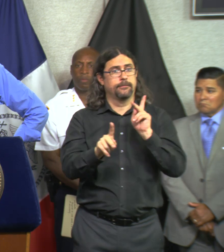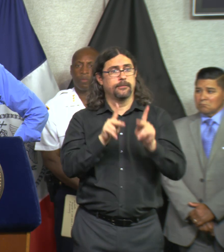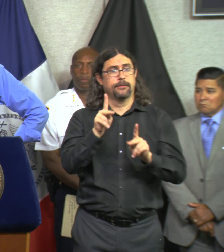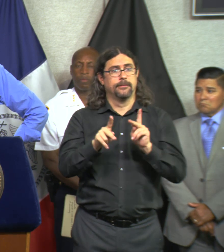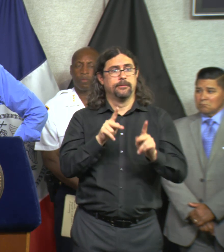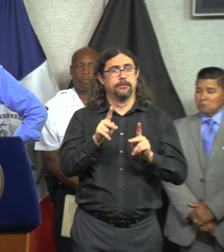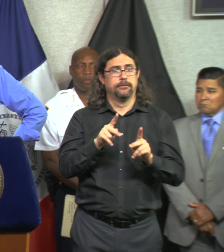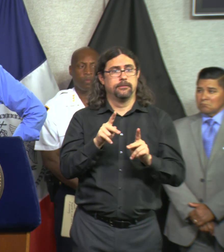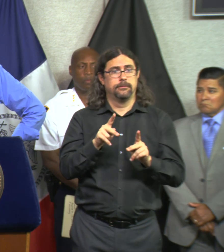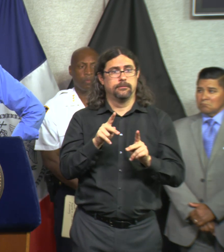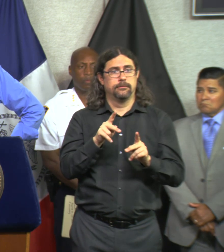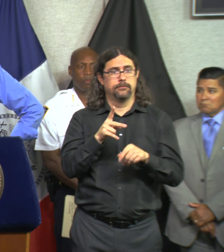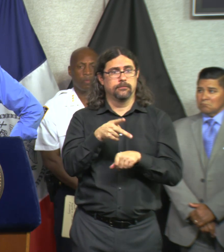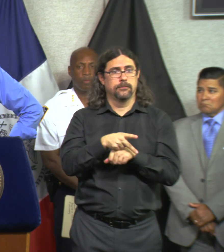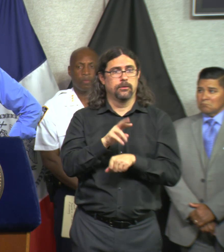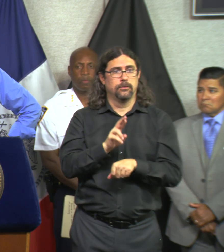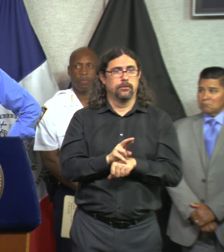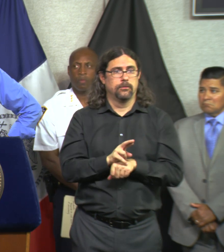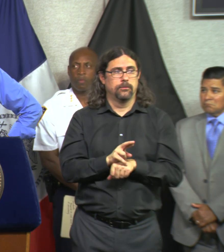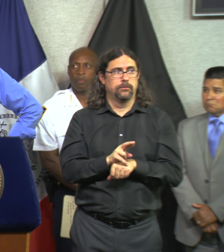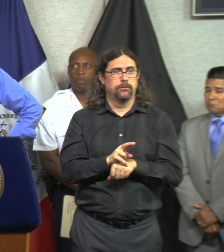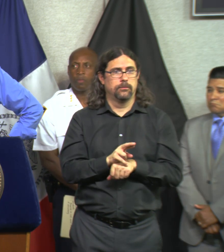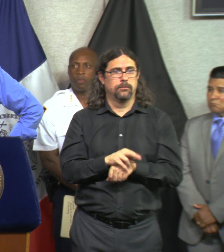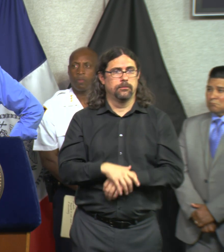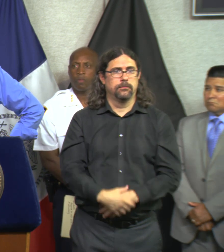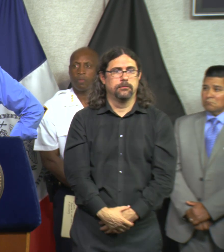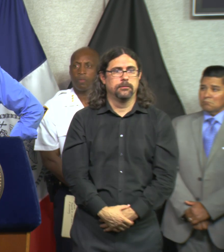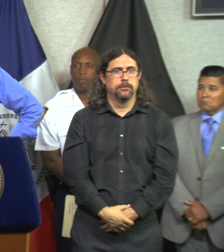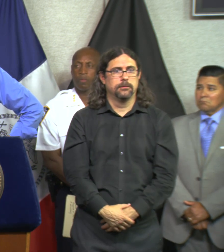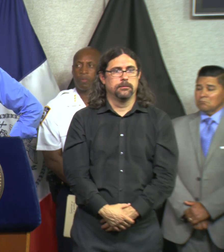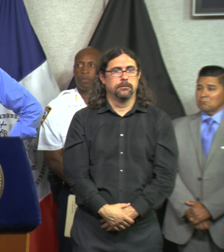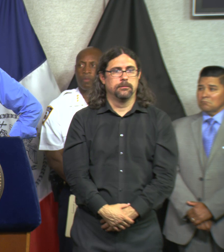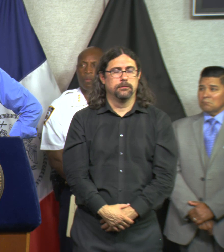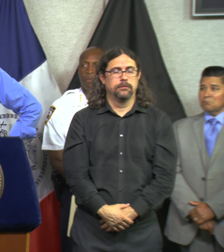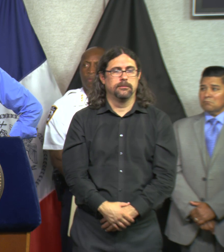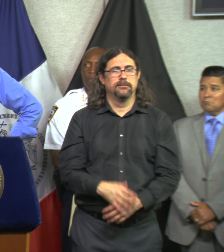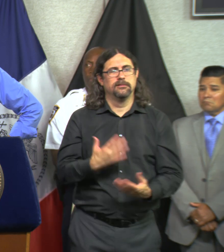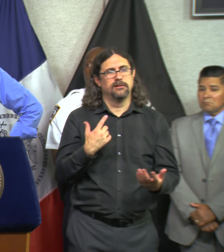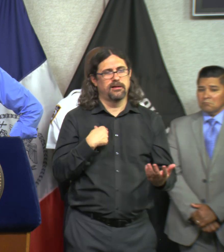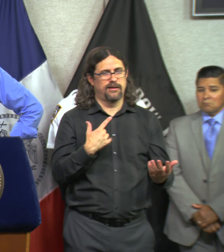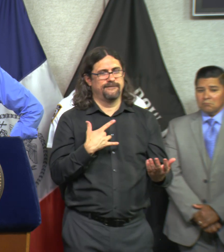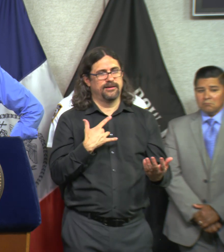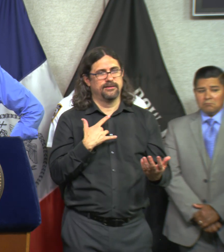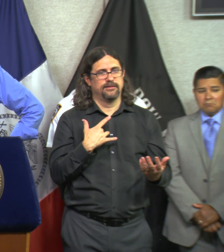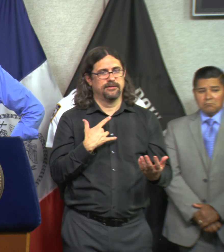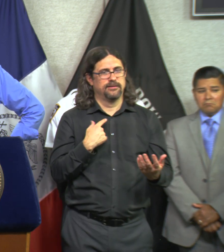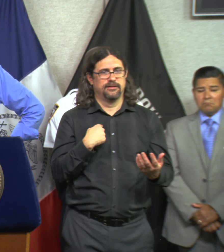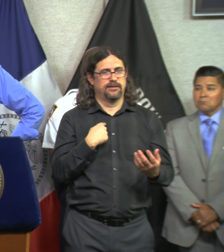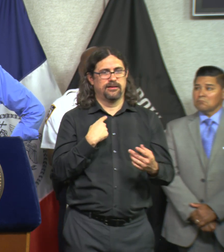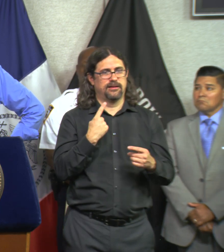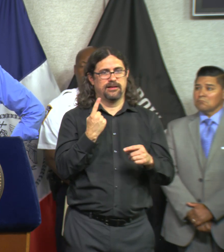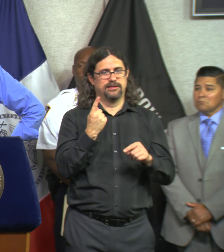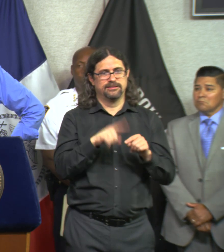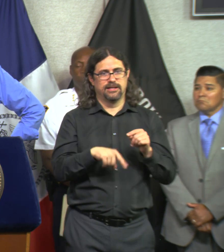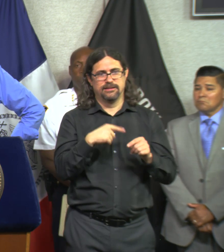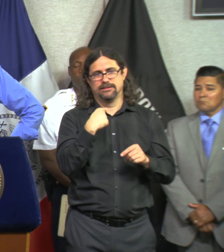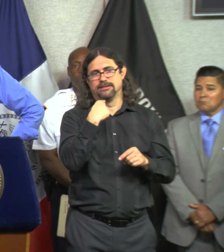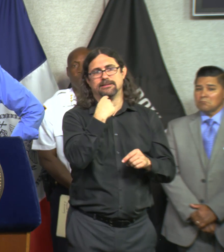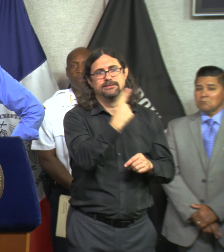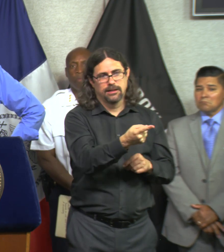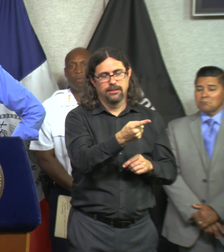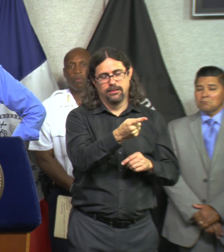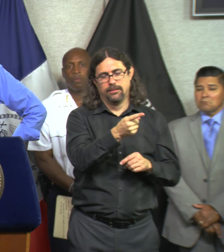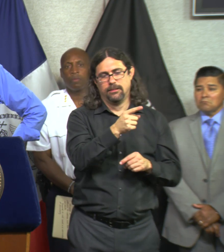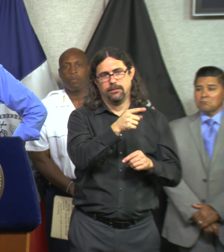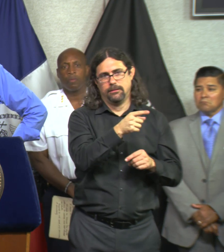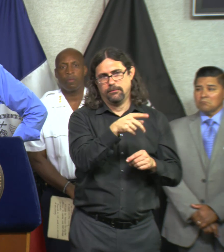of the things he said was about our former speaker, Melissa Mark Viverito, who was a fantastic public servant. It was deeply disrespectful and